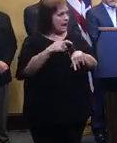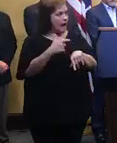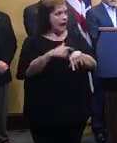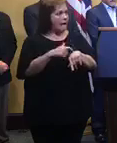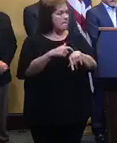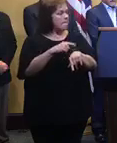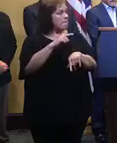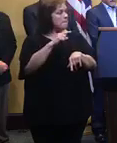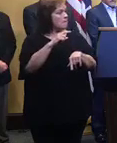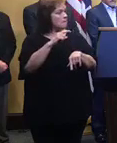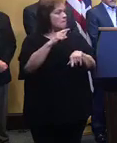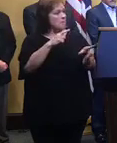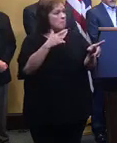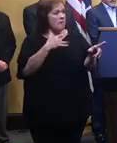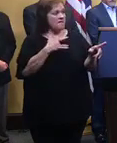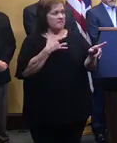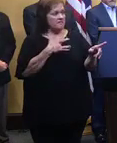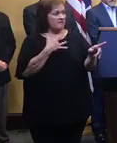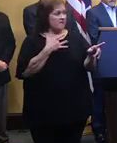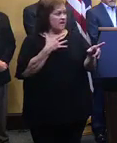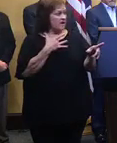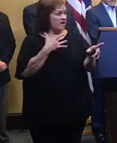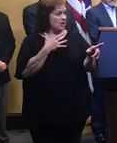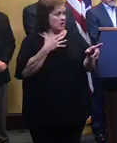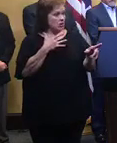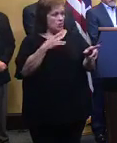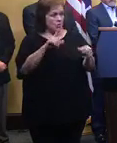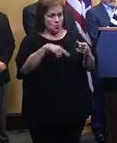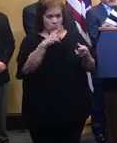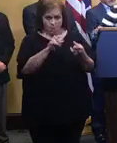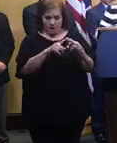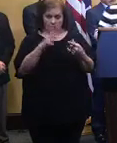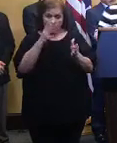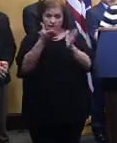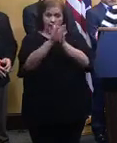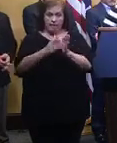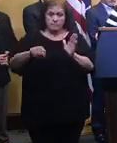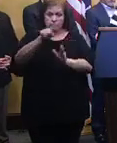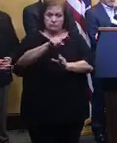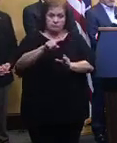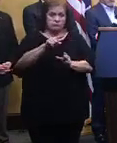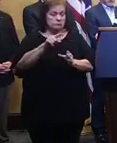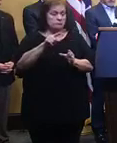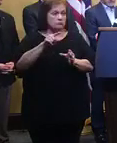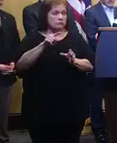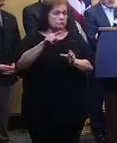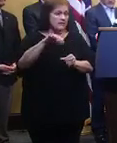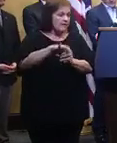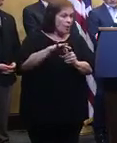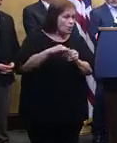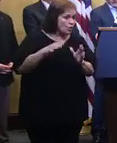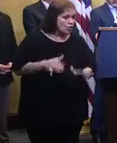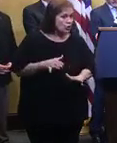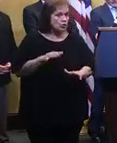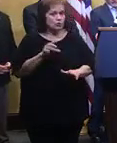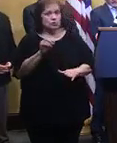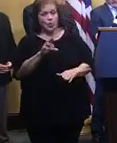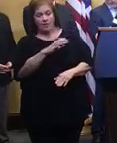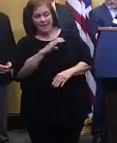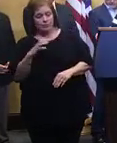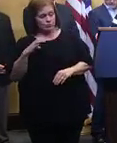that might go to either the council or the voters for a stormwater fee? Well, right now, let me tell you, Hammer, I'm working, trying